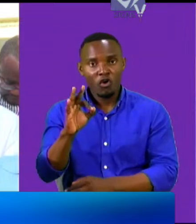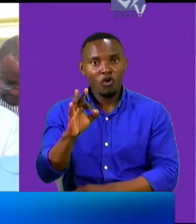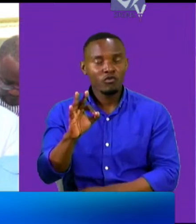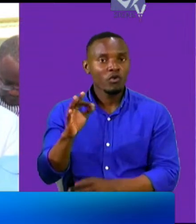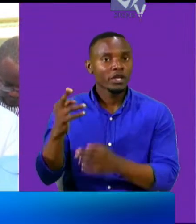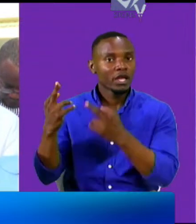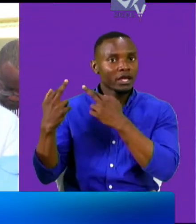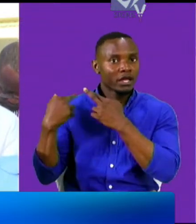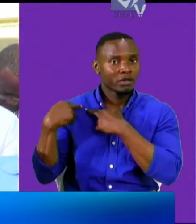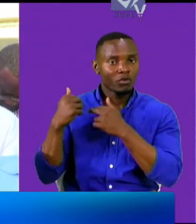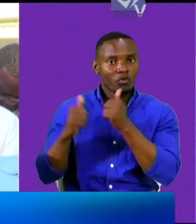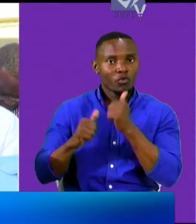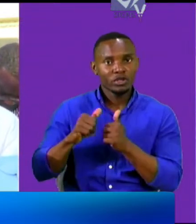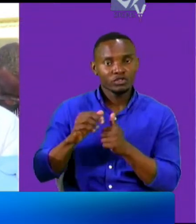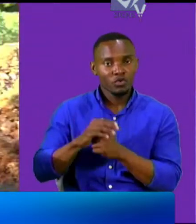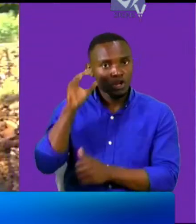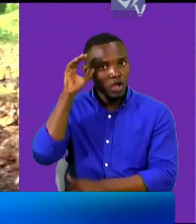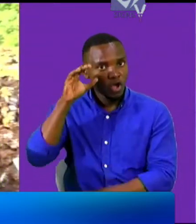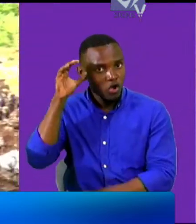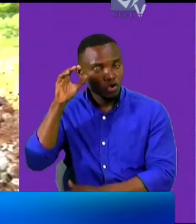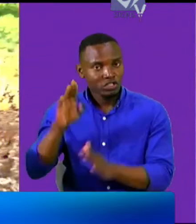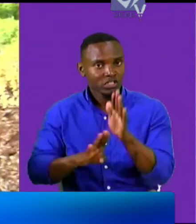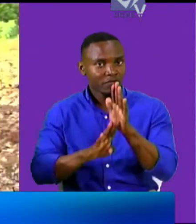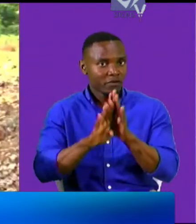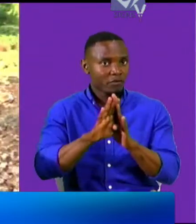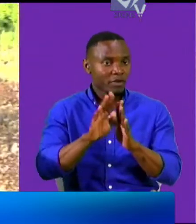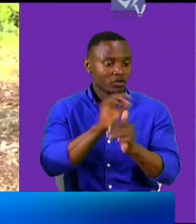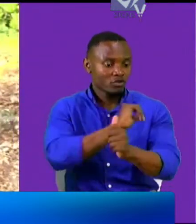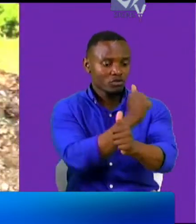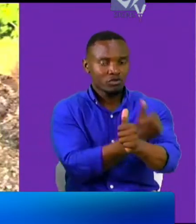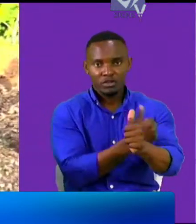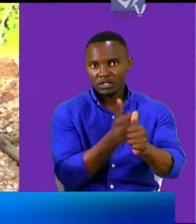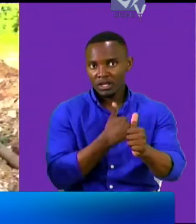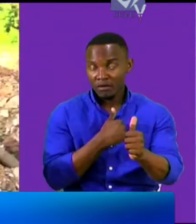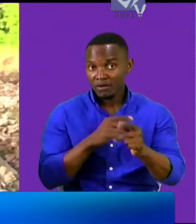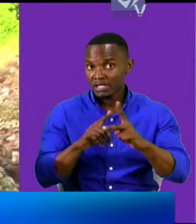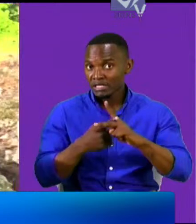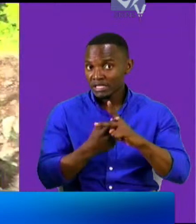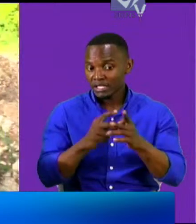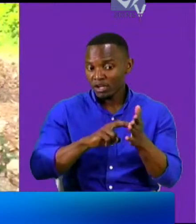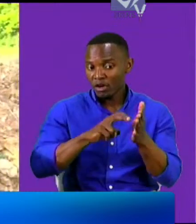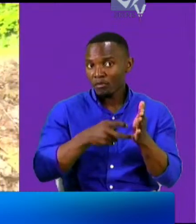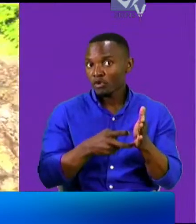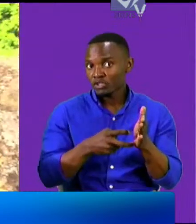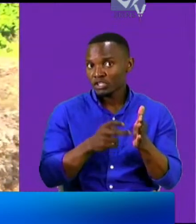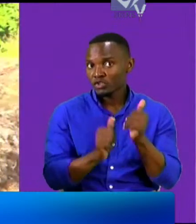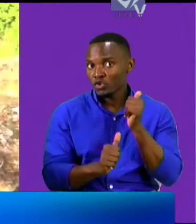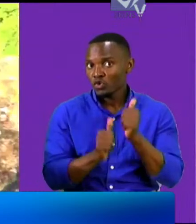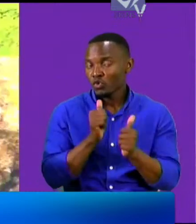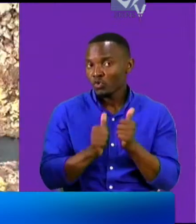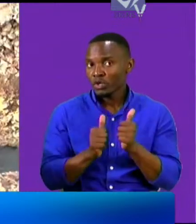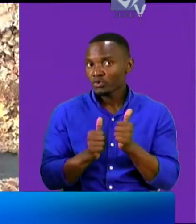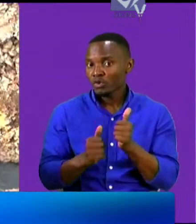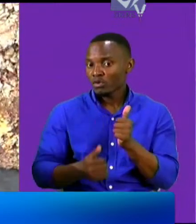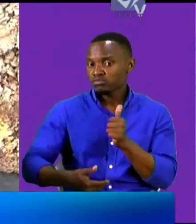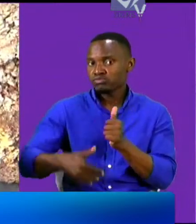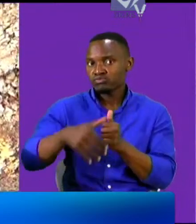Coast Development Authority has of initiating projects that are going to cover quite a